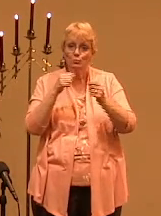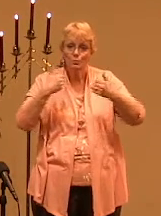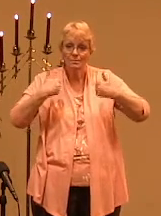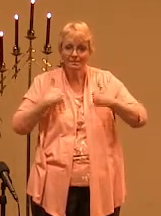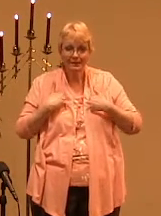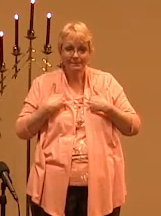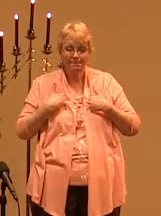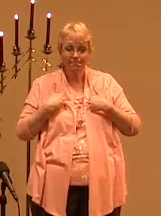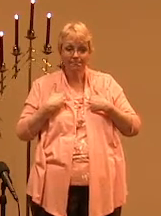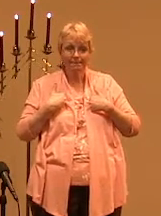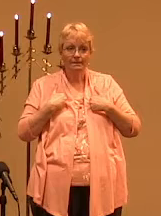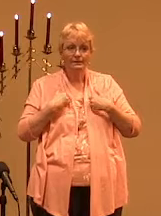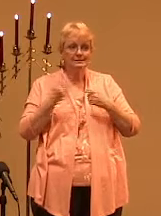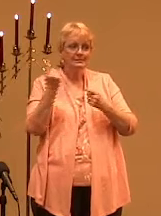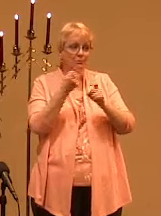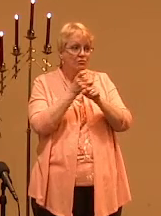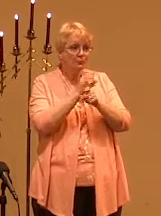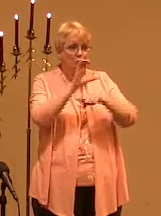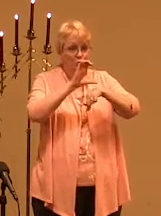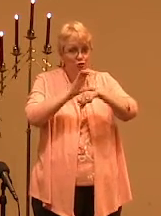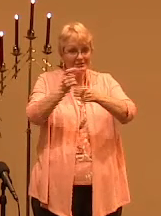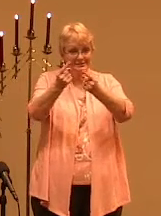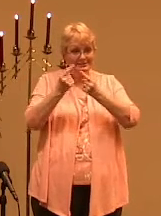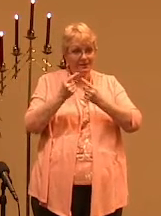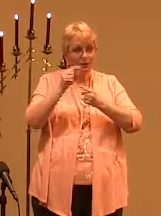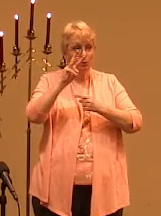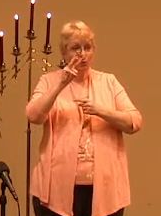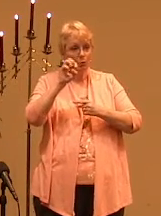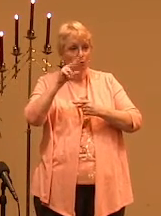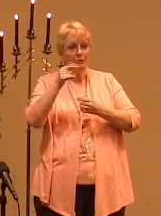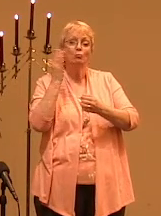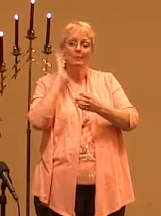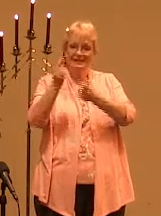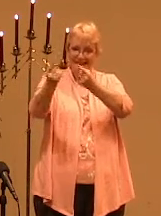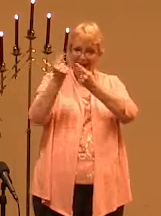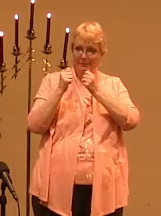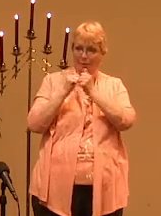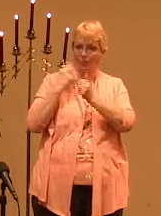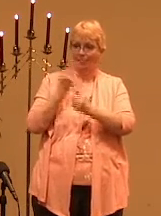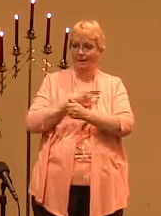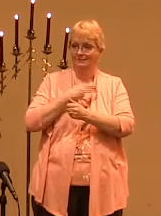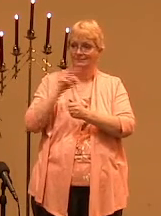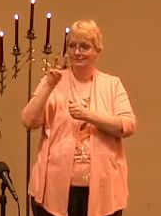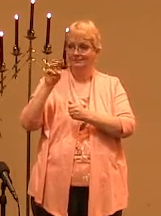a representative from your church coming. Wendy Coy will be coming.